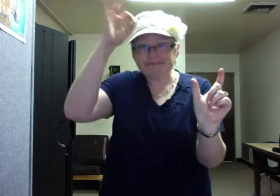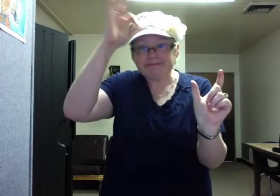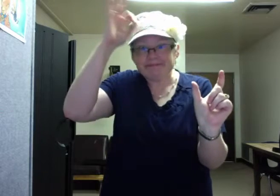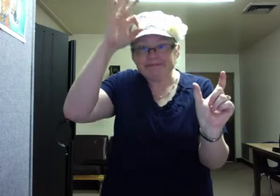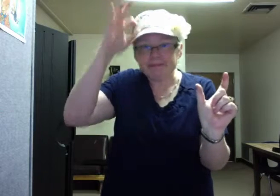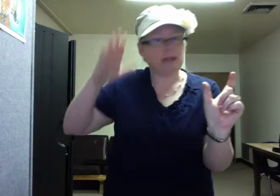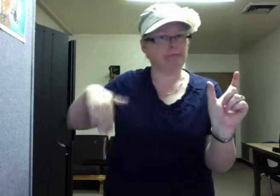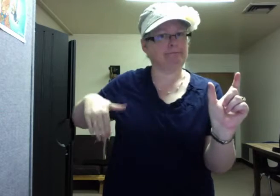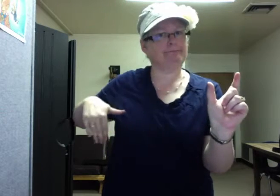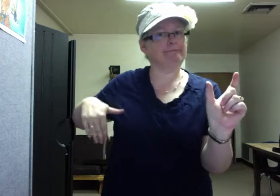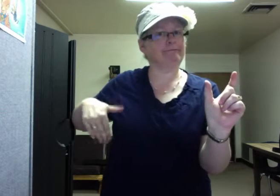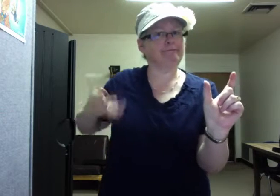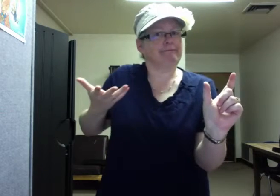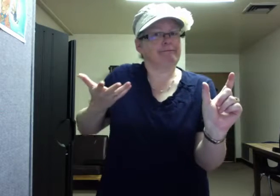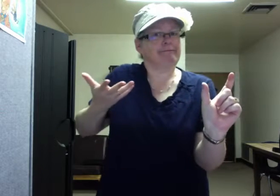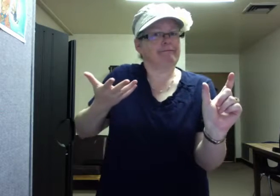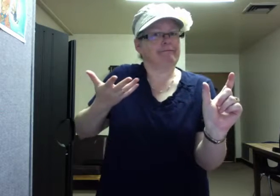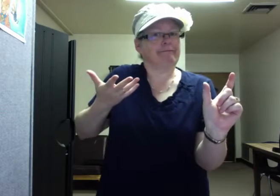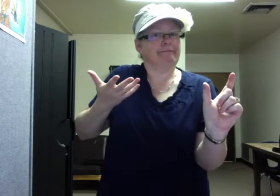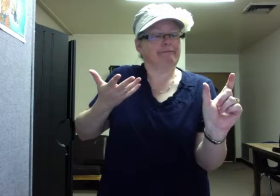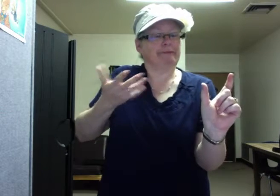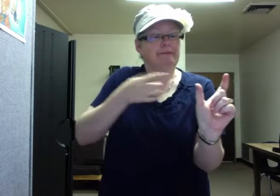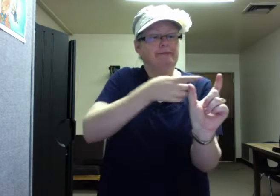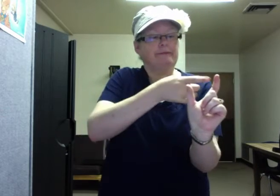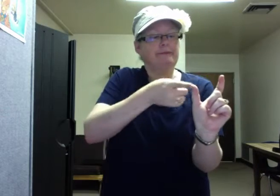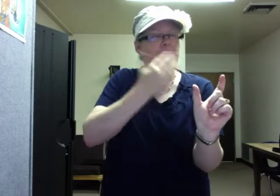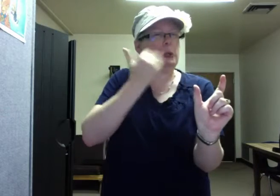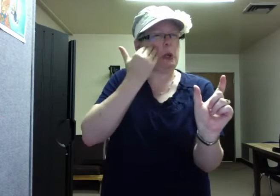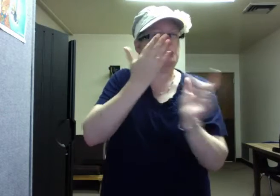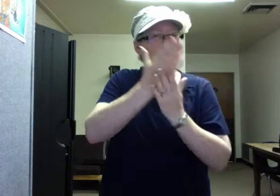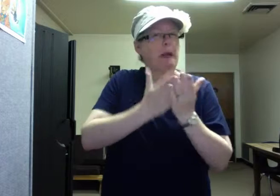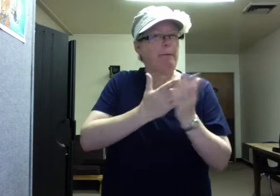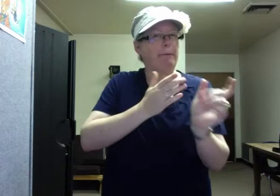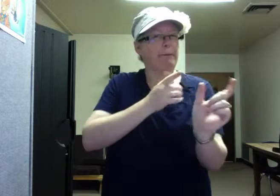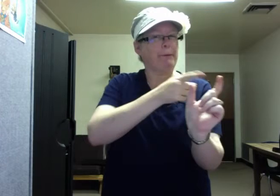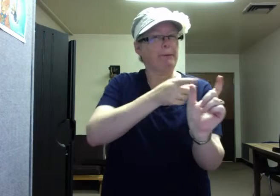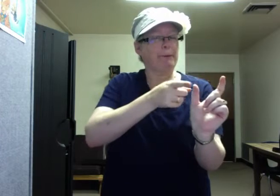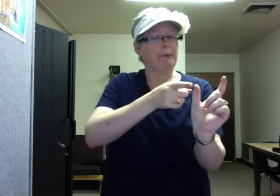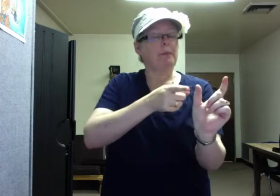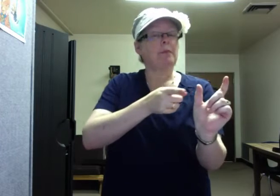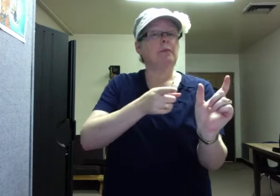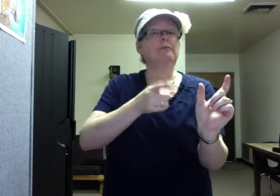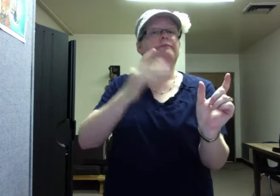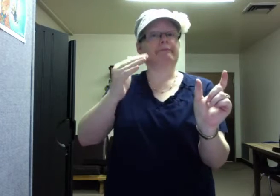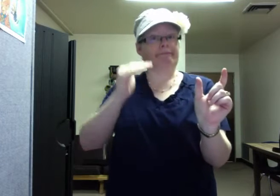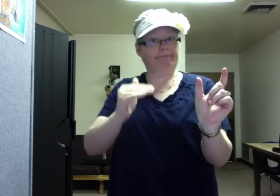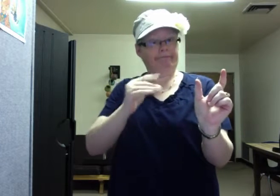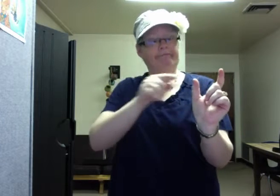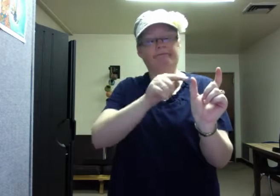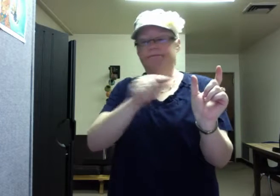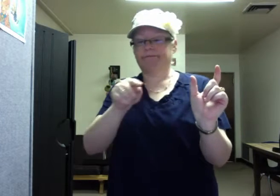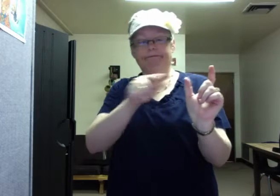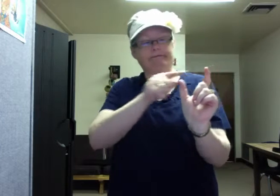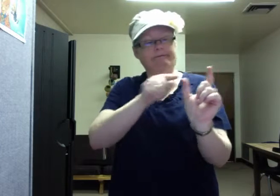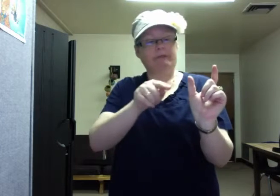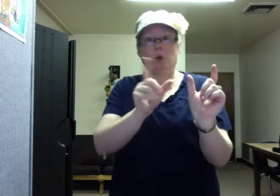damaged. And we don't know the total, do we? But we know there's some. And then, so she decided to throw them out.